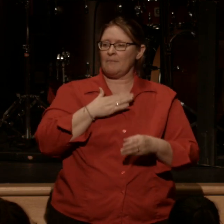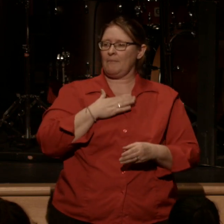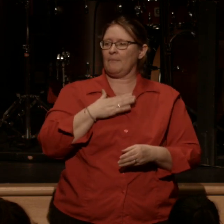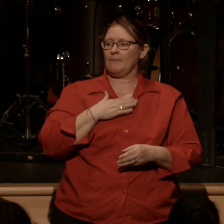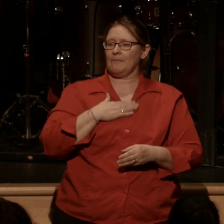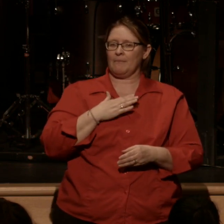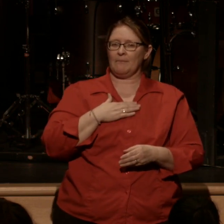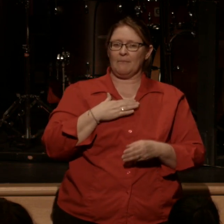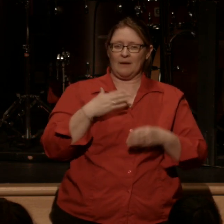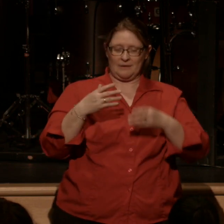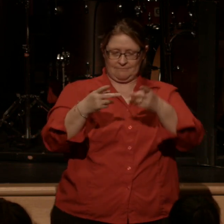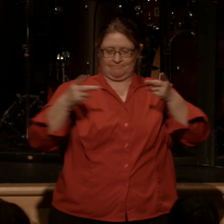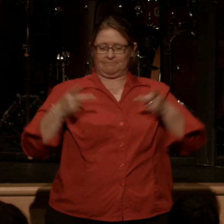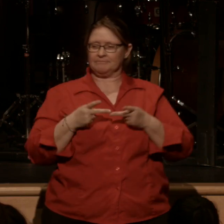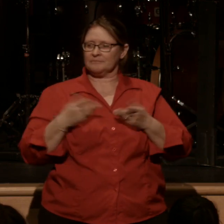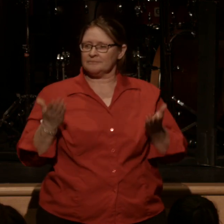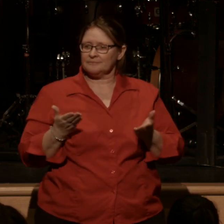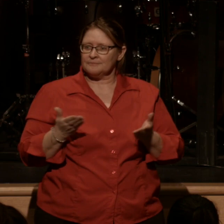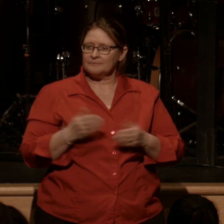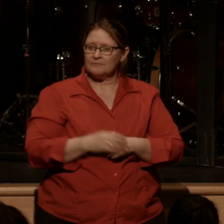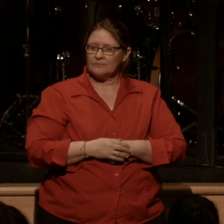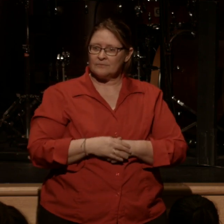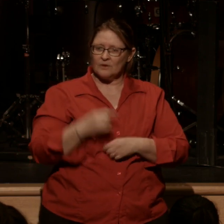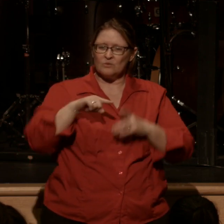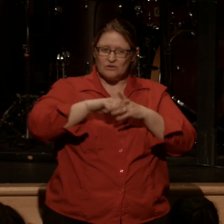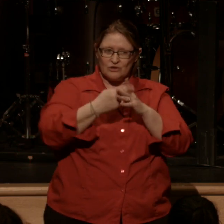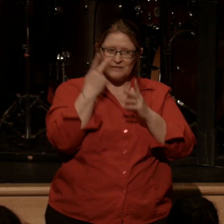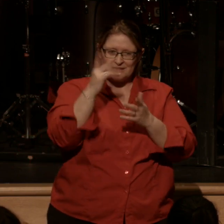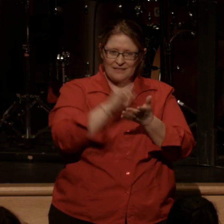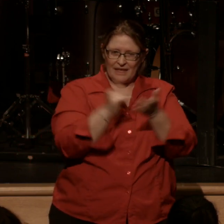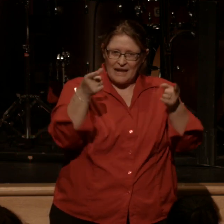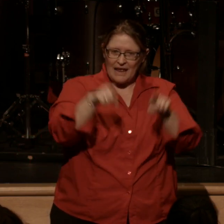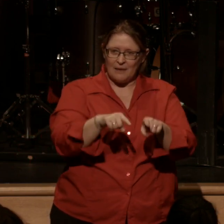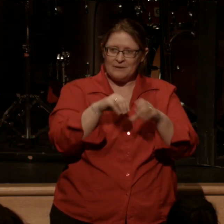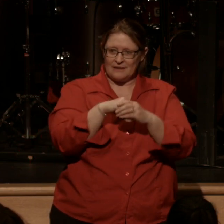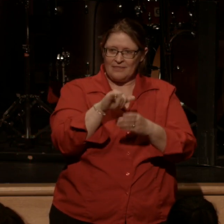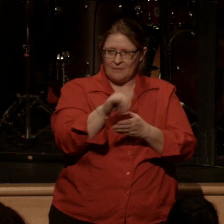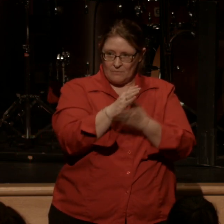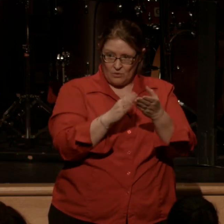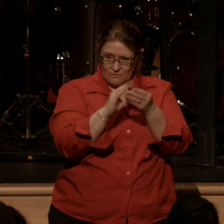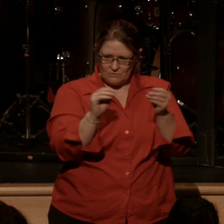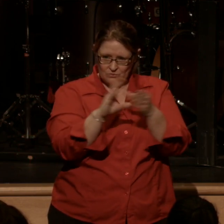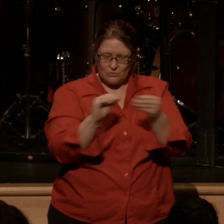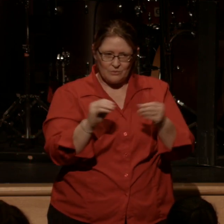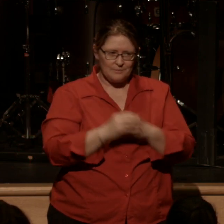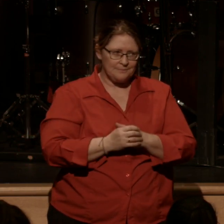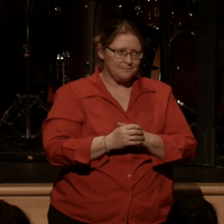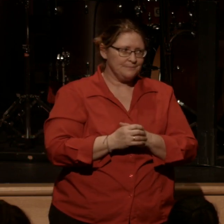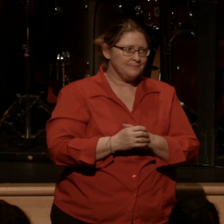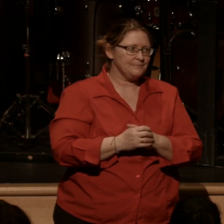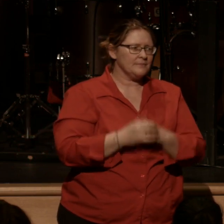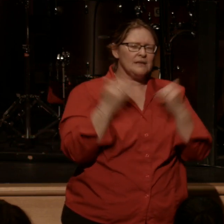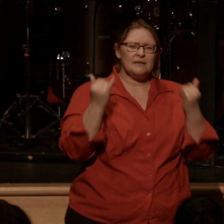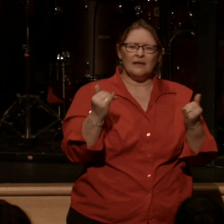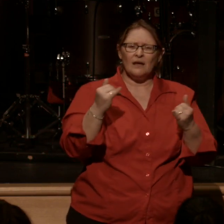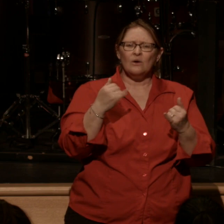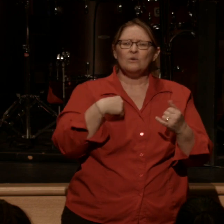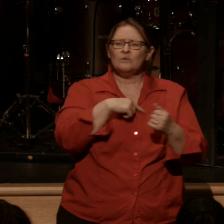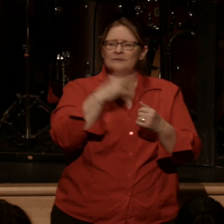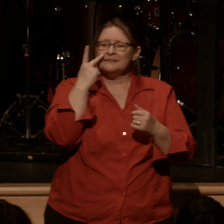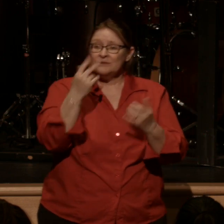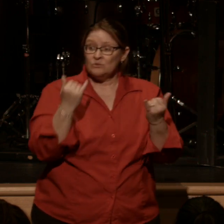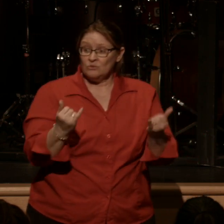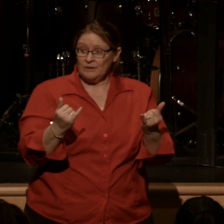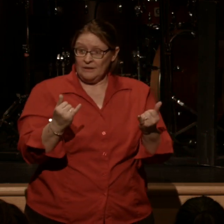my presence. That's what we see begin to happen in this part of the story. And so what we're going to see